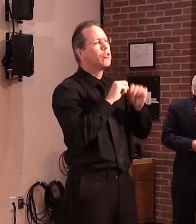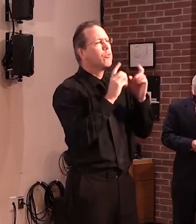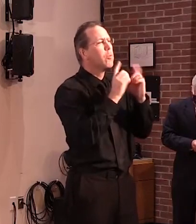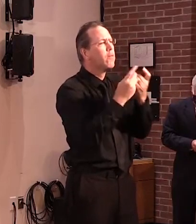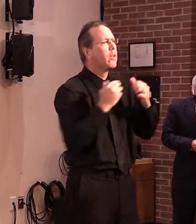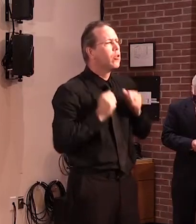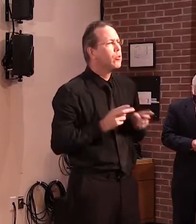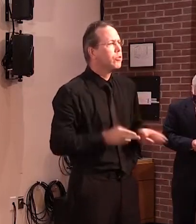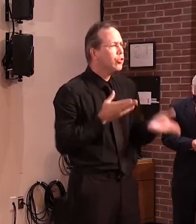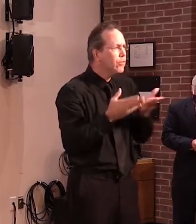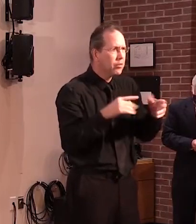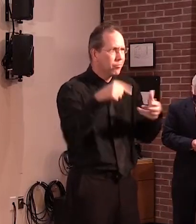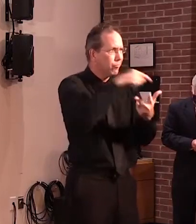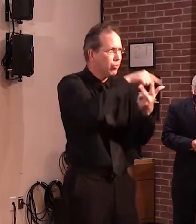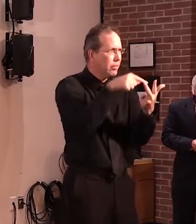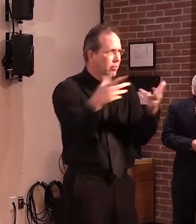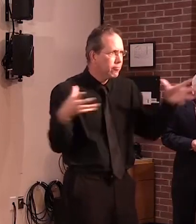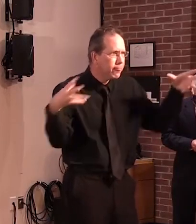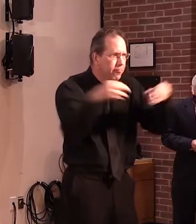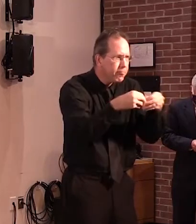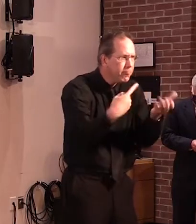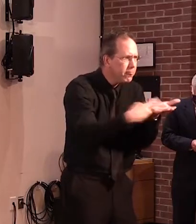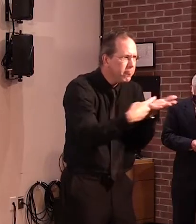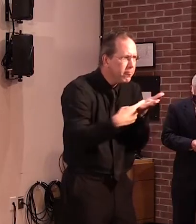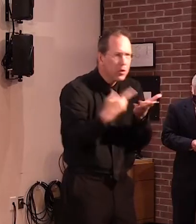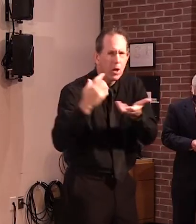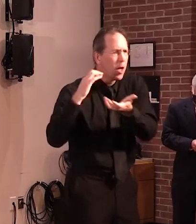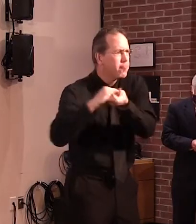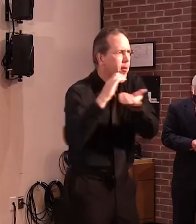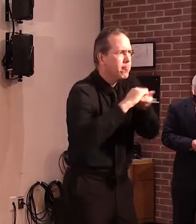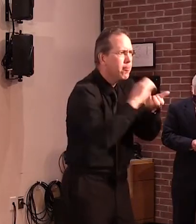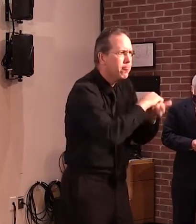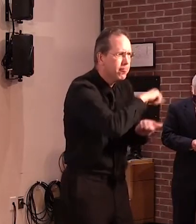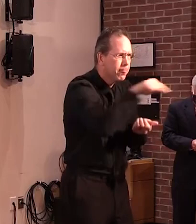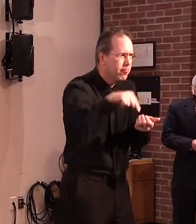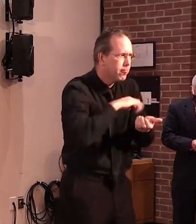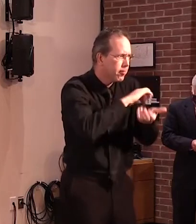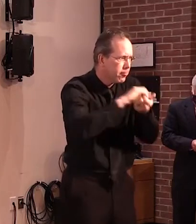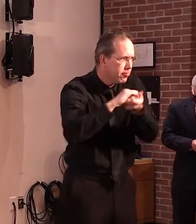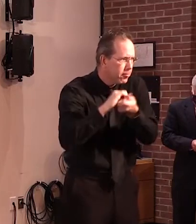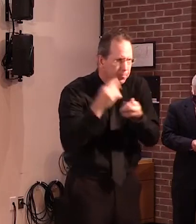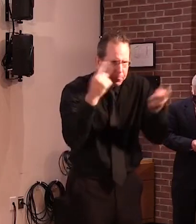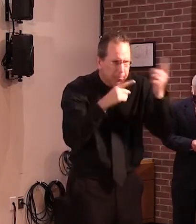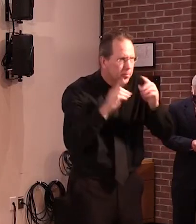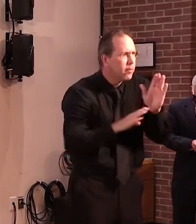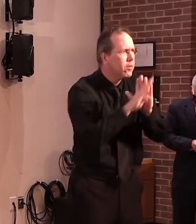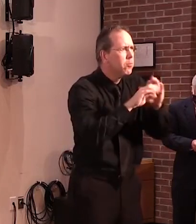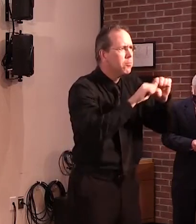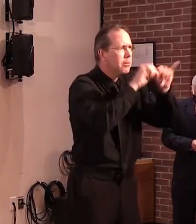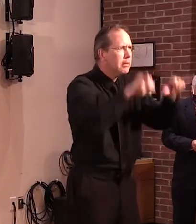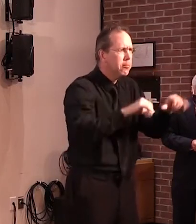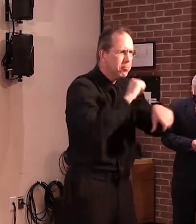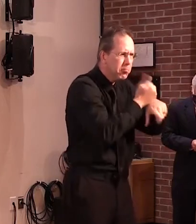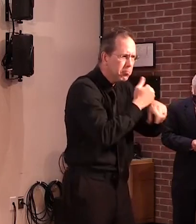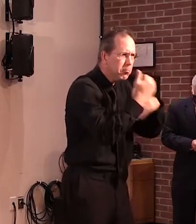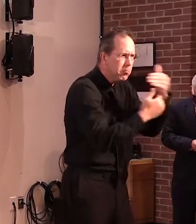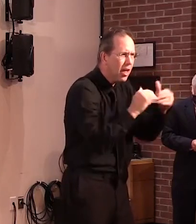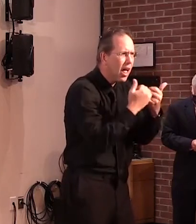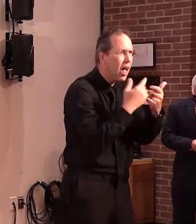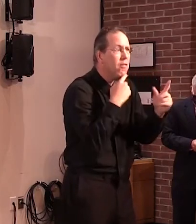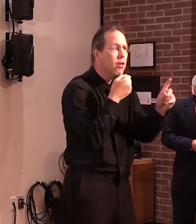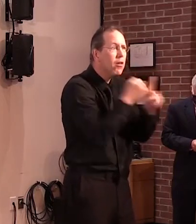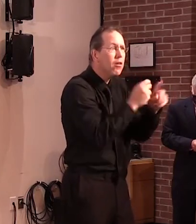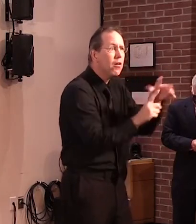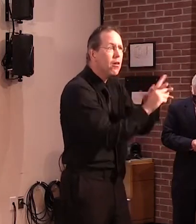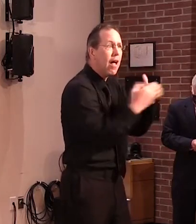have helped us build a strong testing and tracing system that has been critical to our reopening strategy. But it's